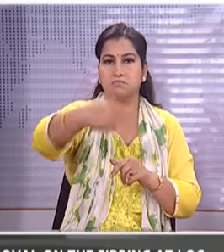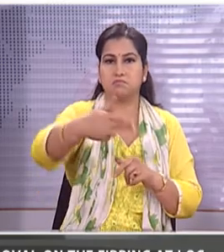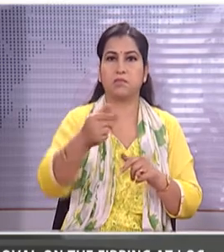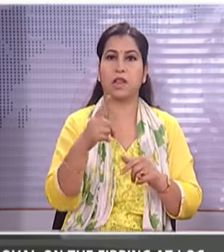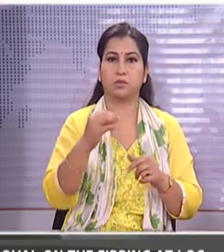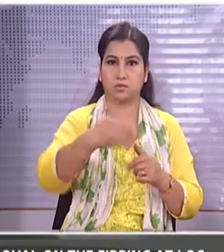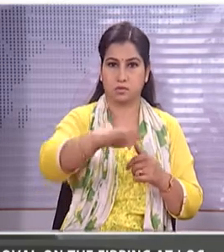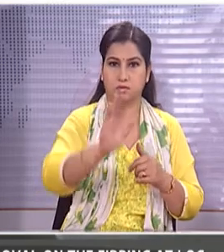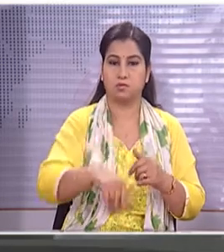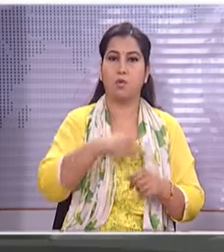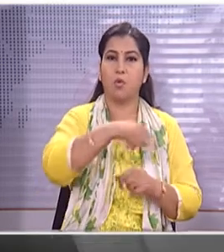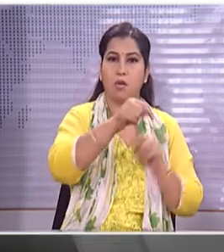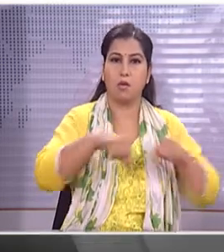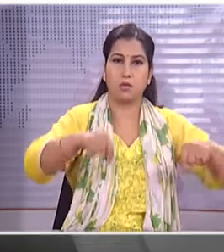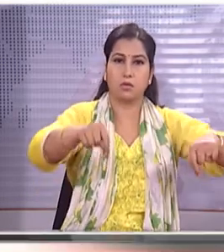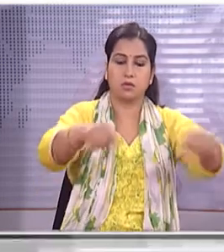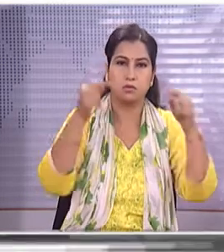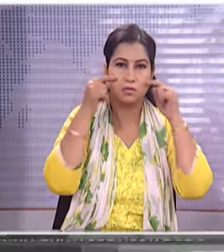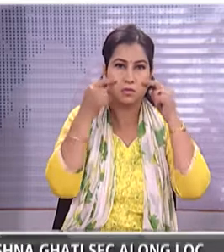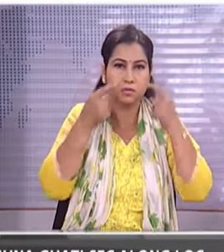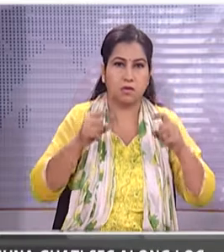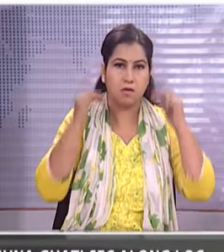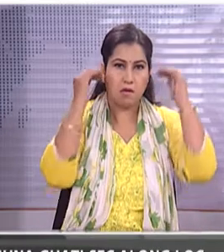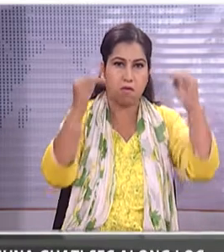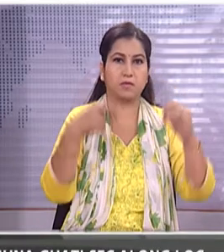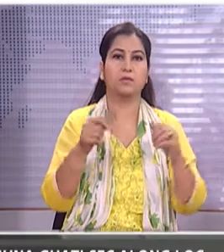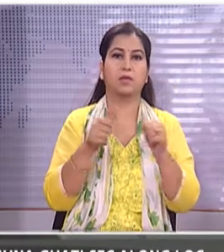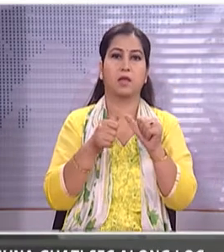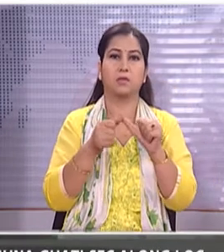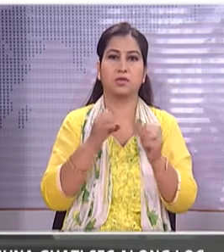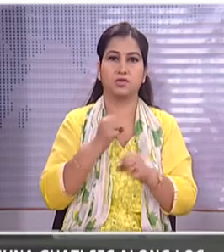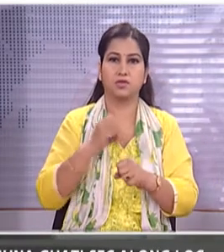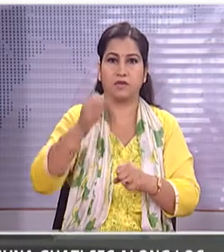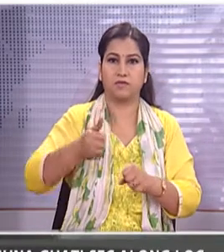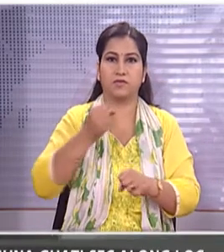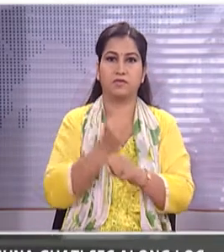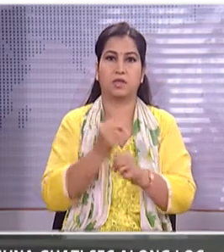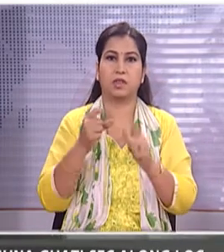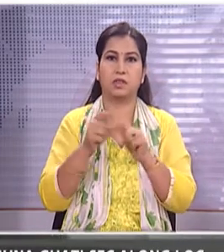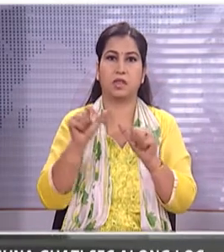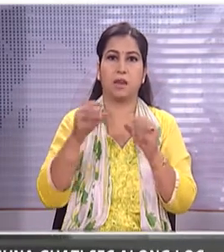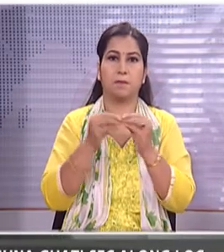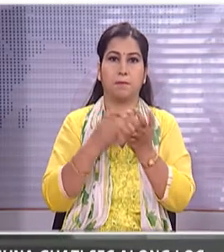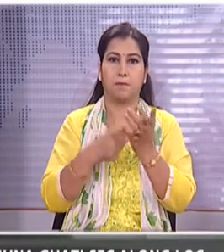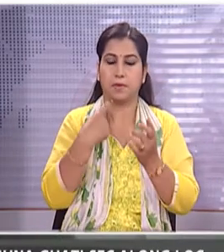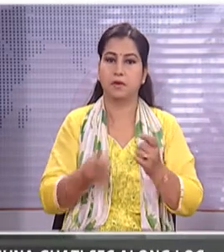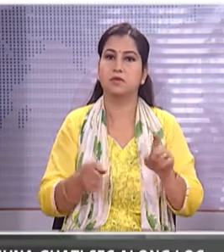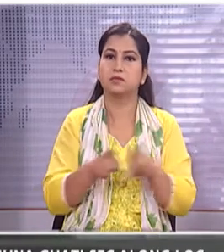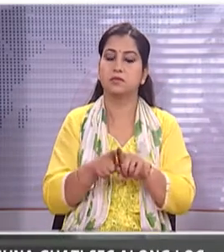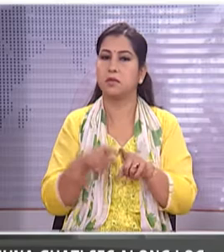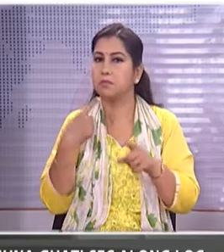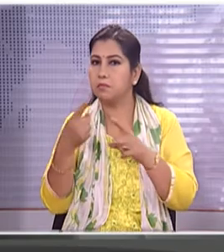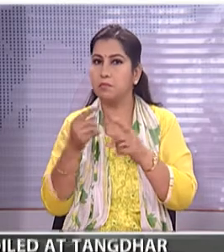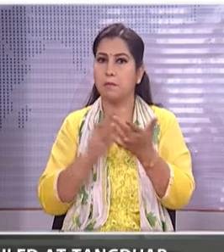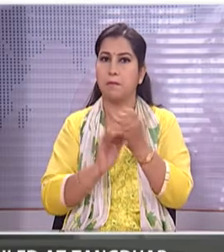LOC. All border areas have been put on high alert. Army Chief General Dalbir Singh also briefed Defence Minister Manohar Parikar